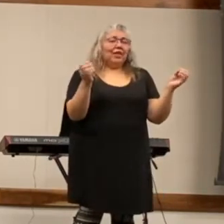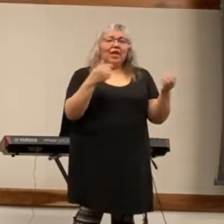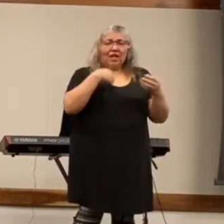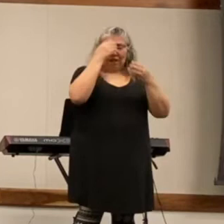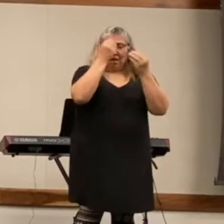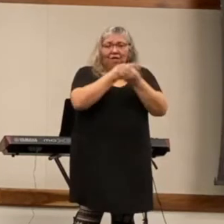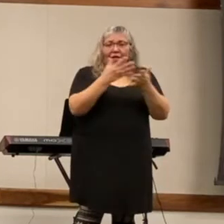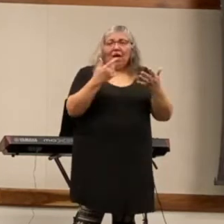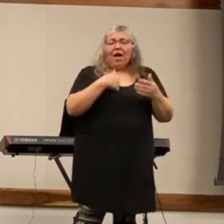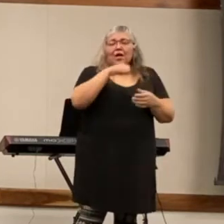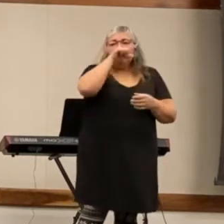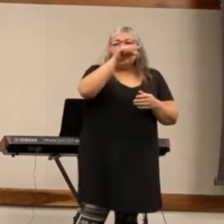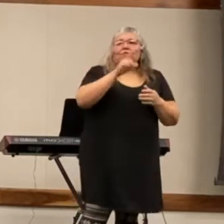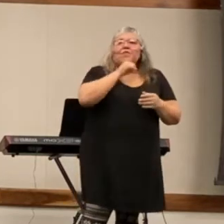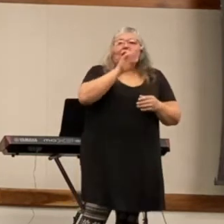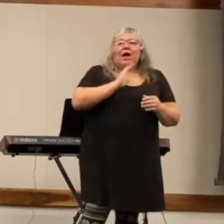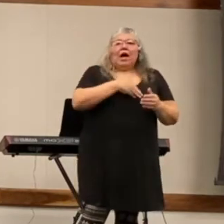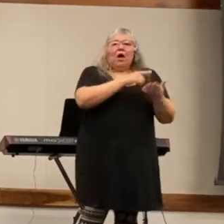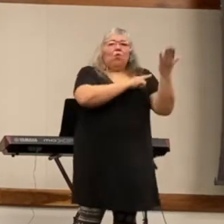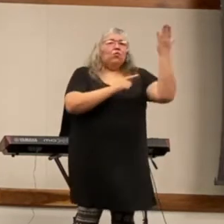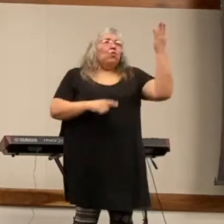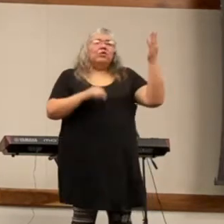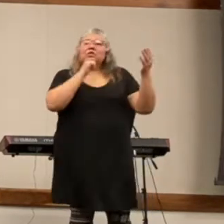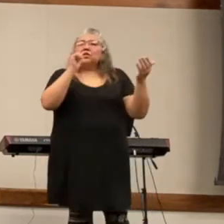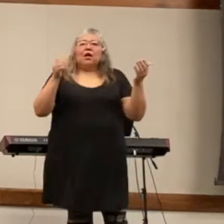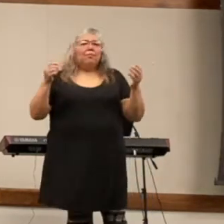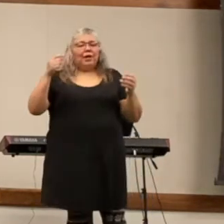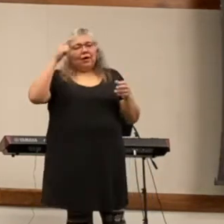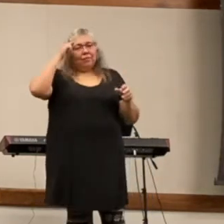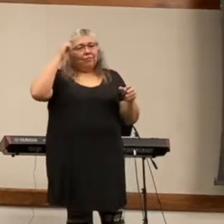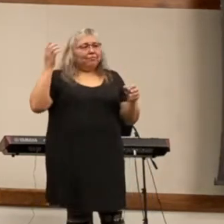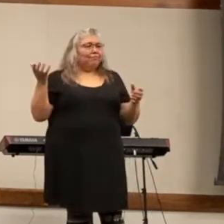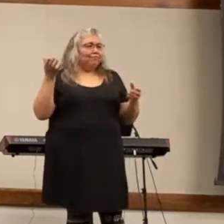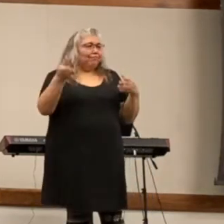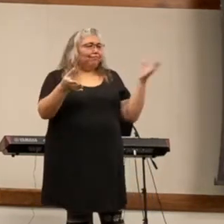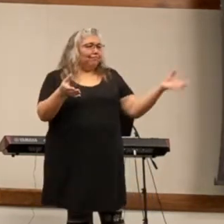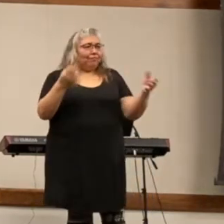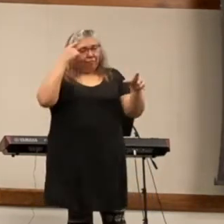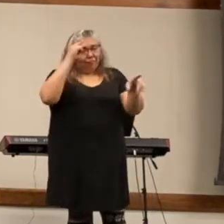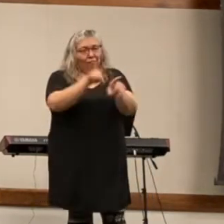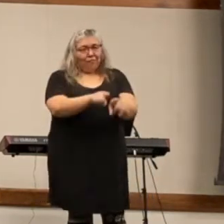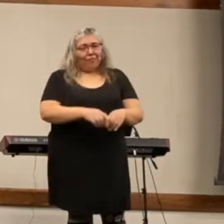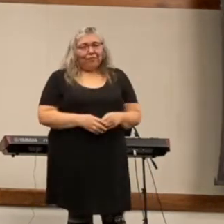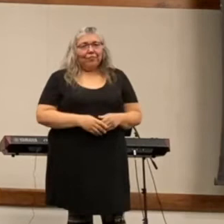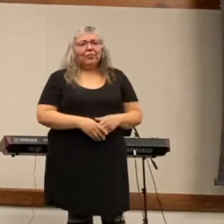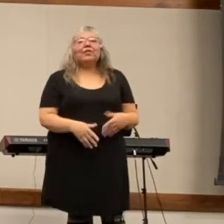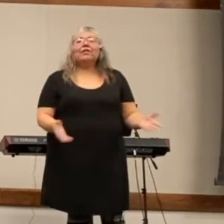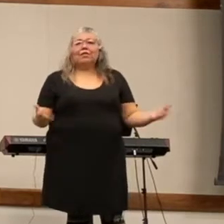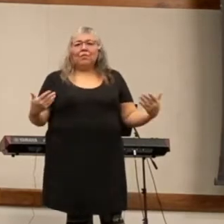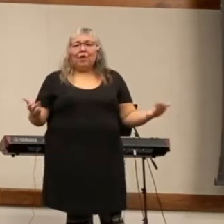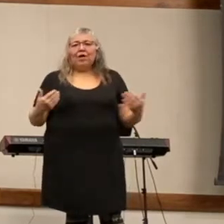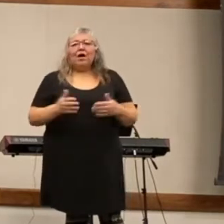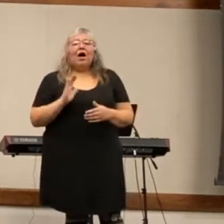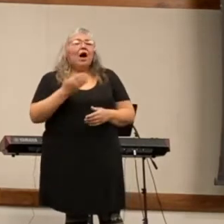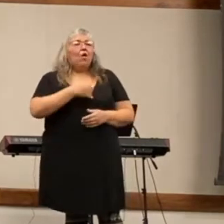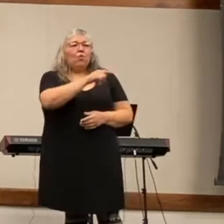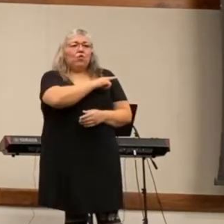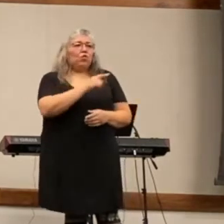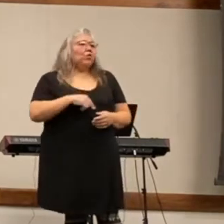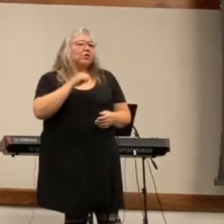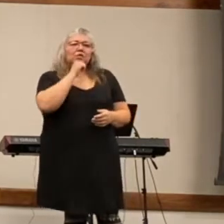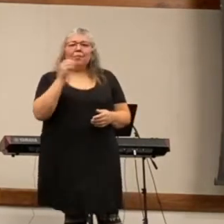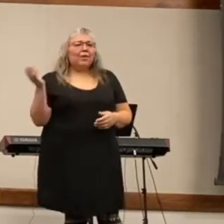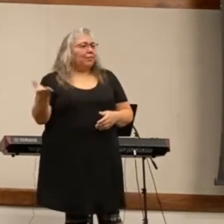you something? I love the fact that our Lord does not make compromises. Come on, somebody. Our Lord does not